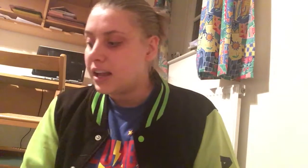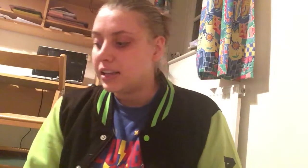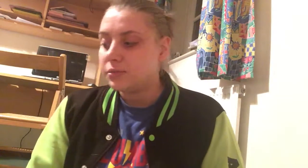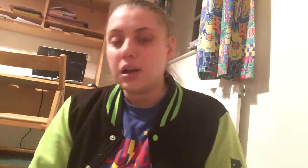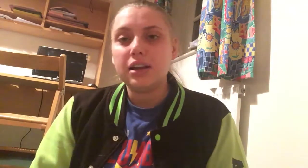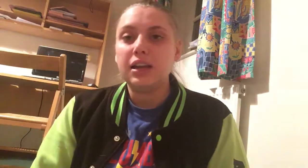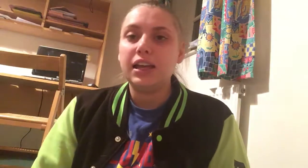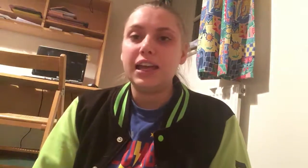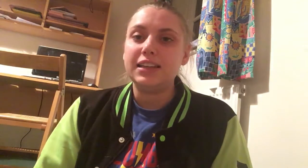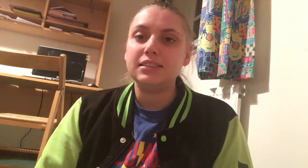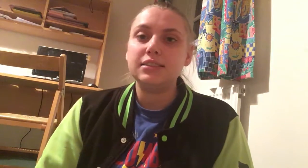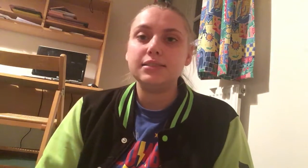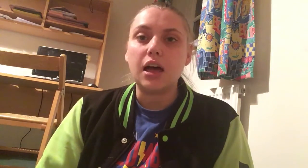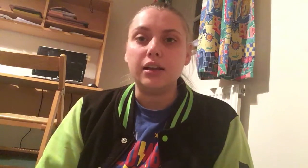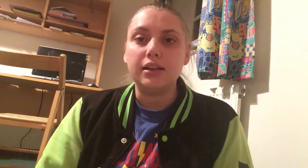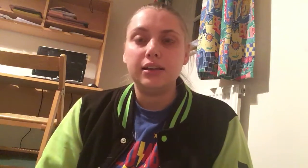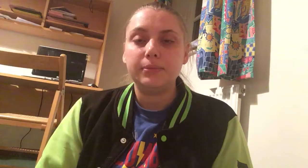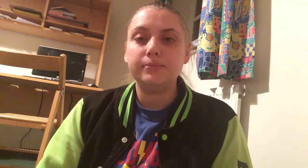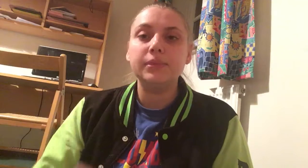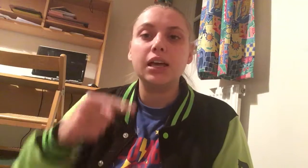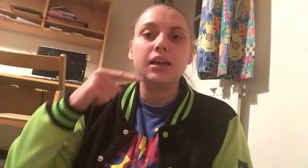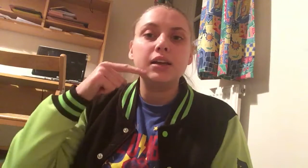Next one is